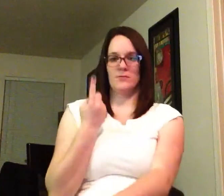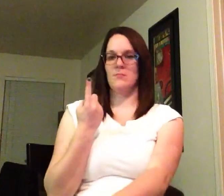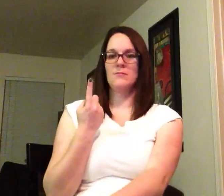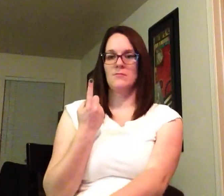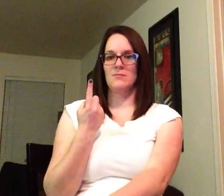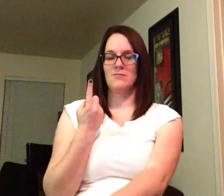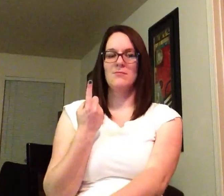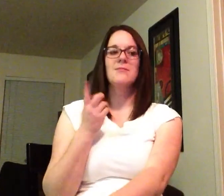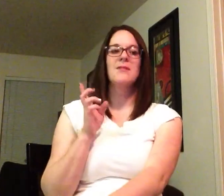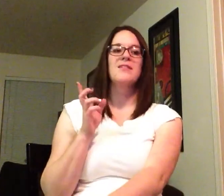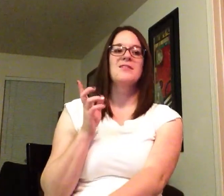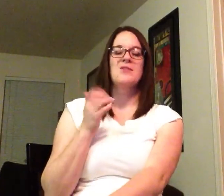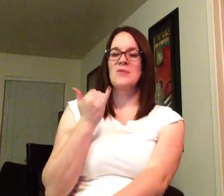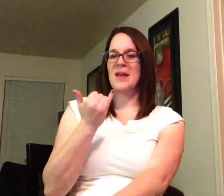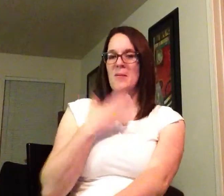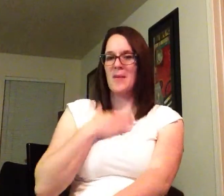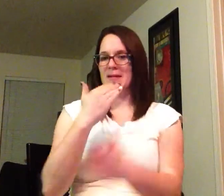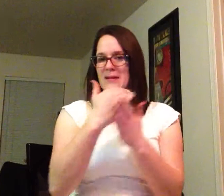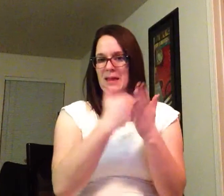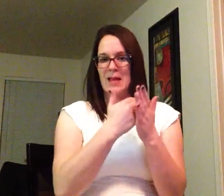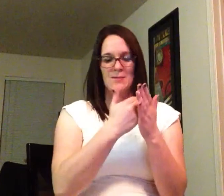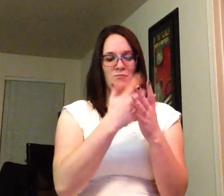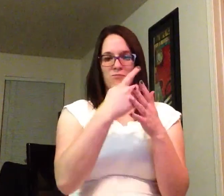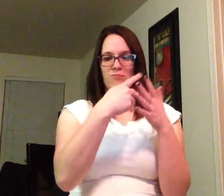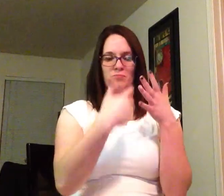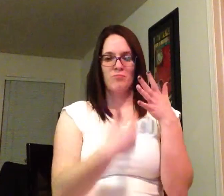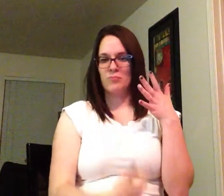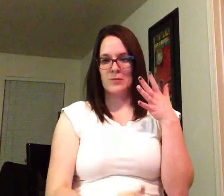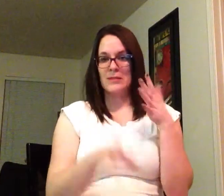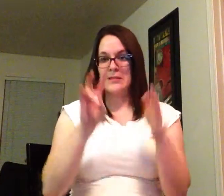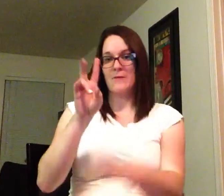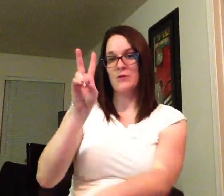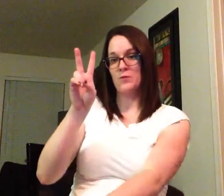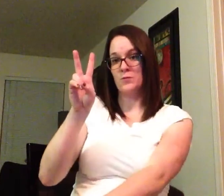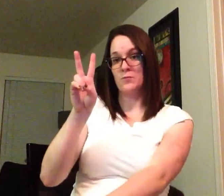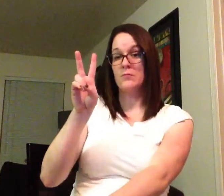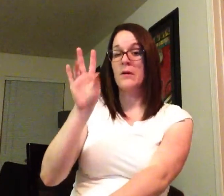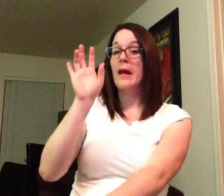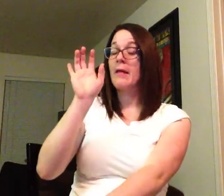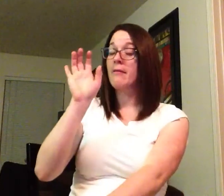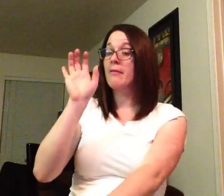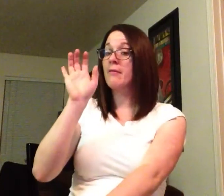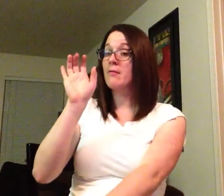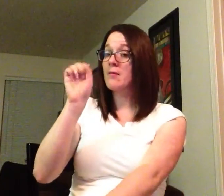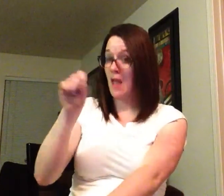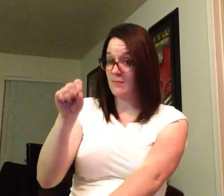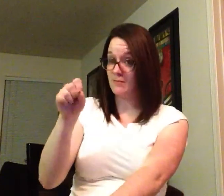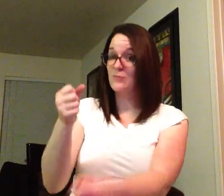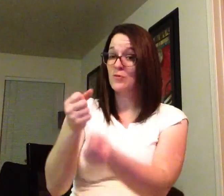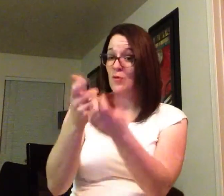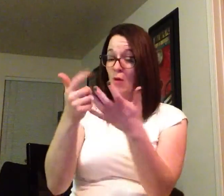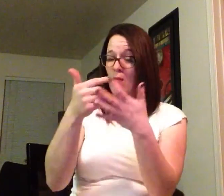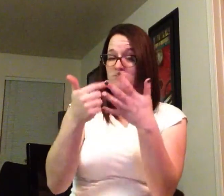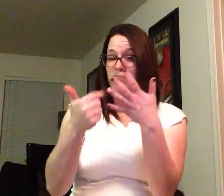So I now have these 72 different data points, which to be fair is a lot. So what I did was I went through and I prioritized that